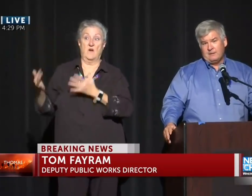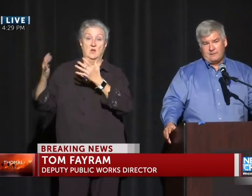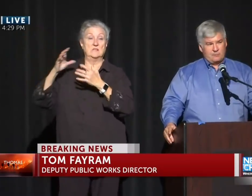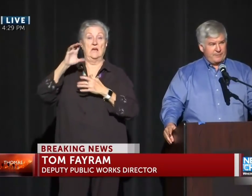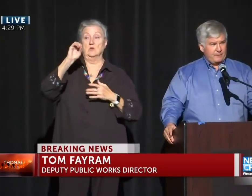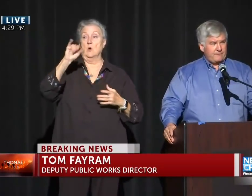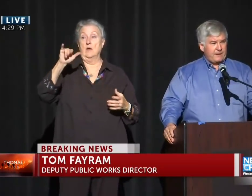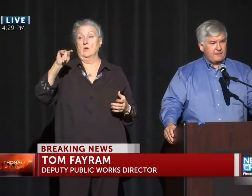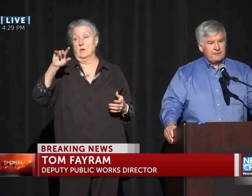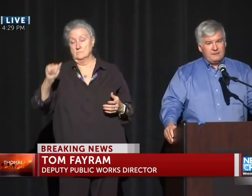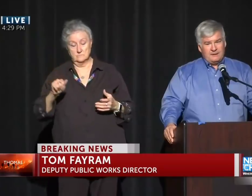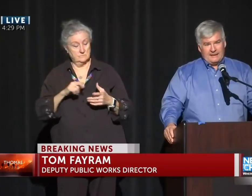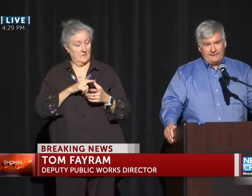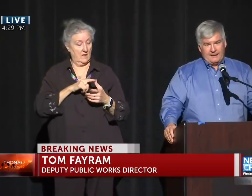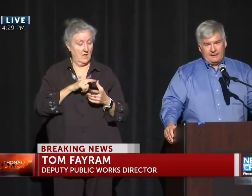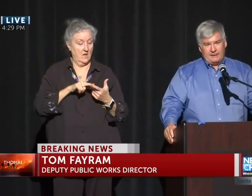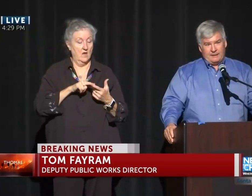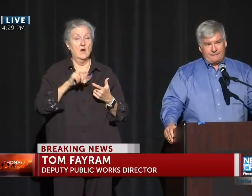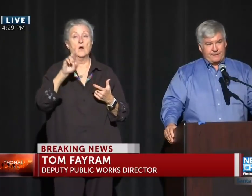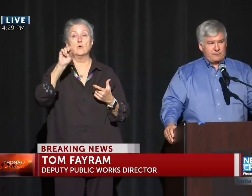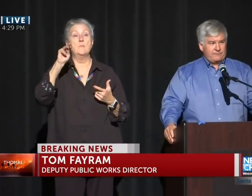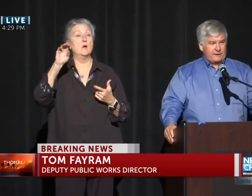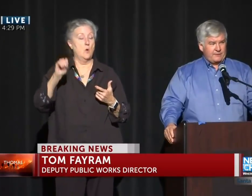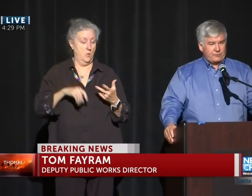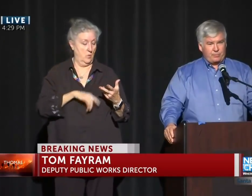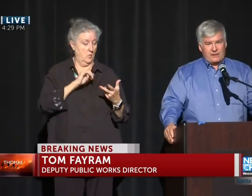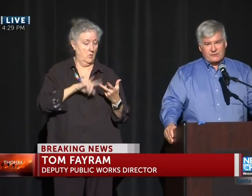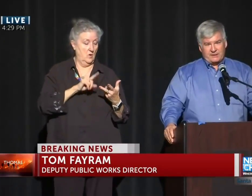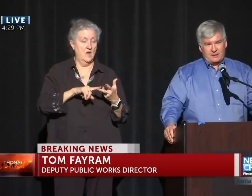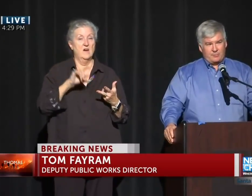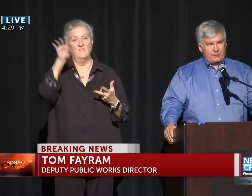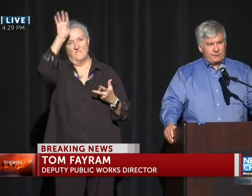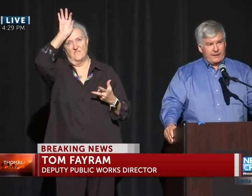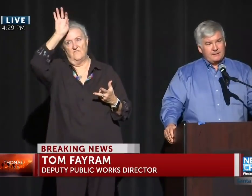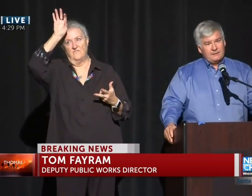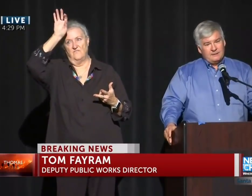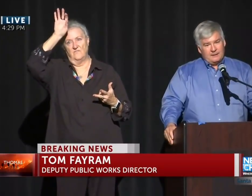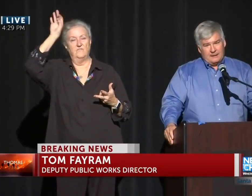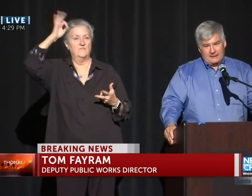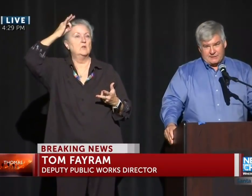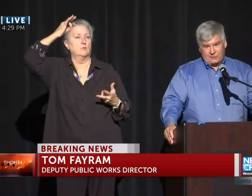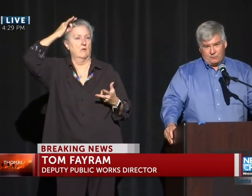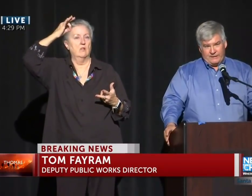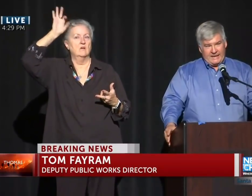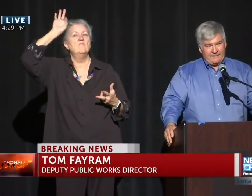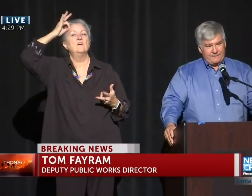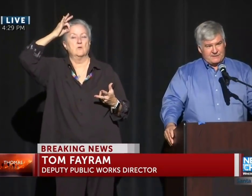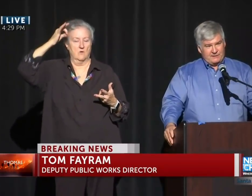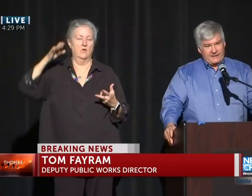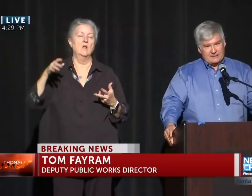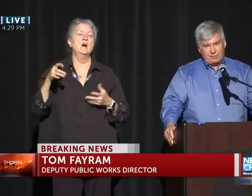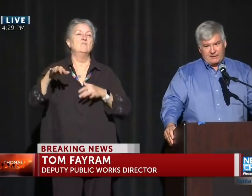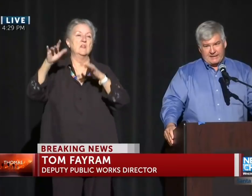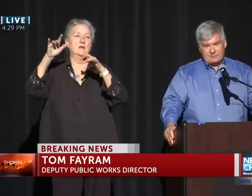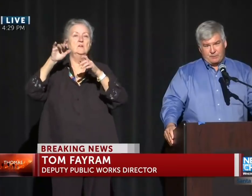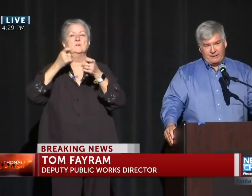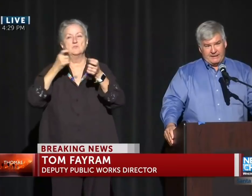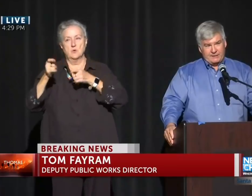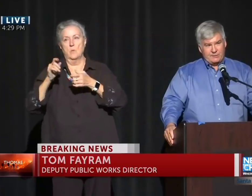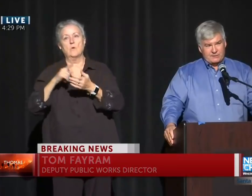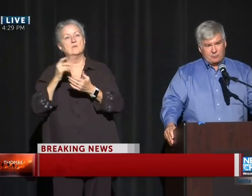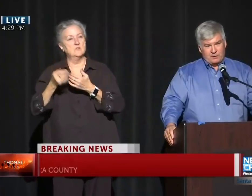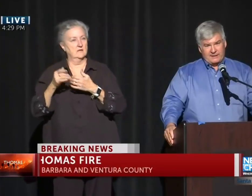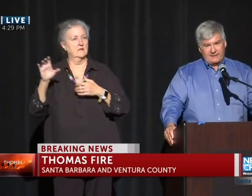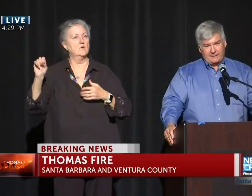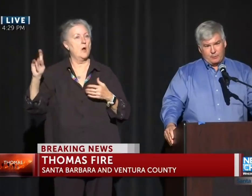Coyote Fire, the Romero Fire, and then a federal flood control project in Carpinteria. So we have facilities in place,